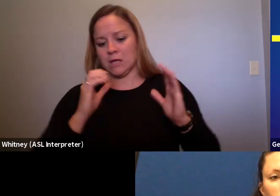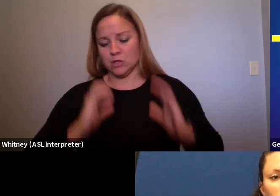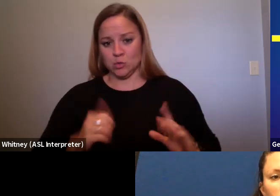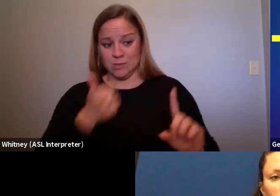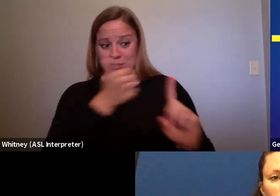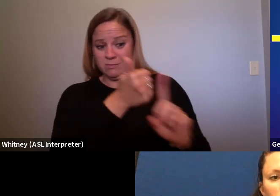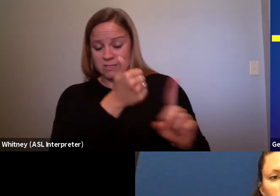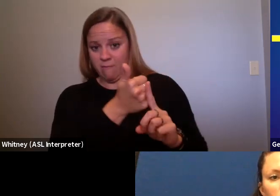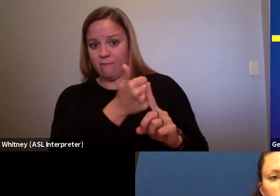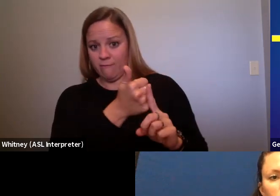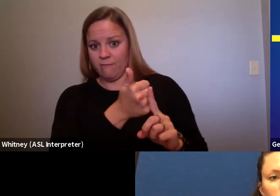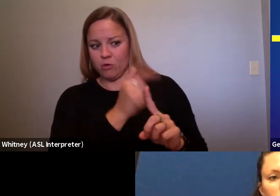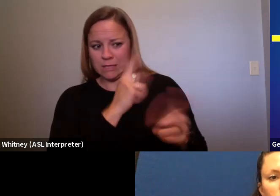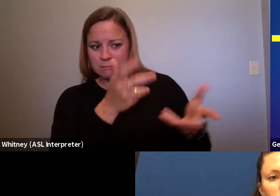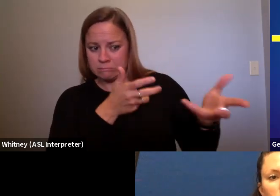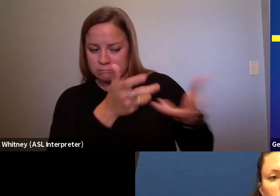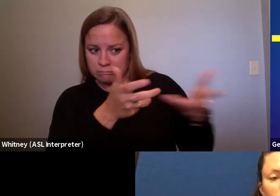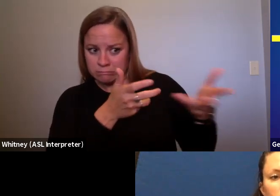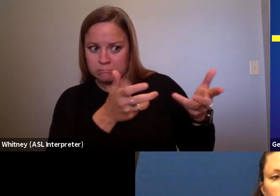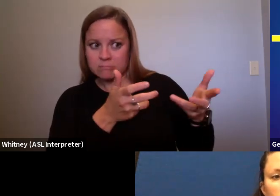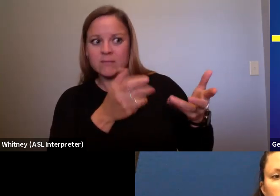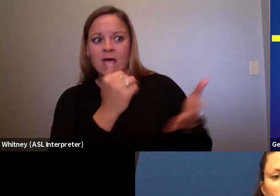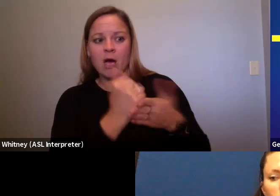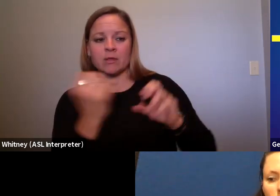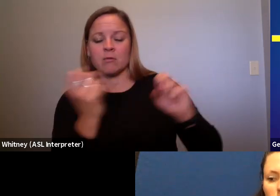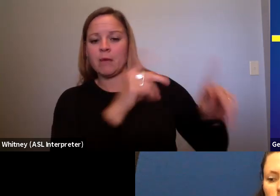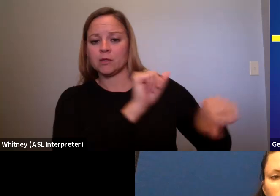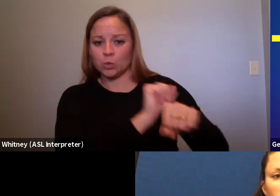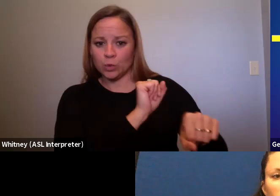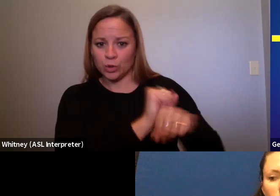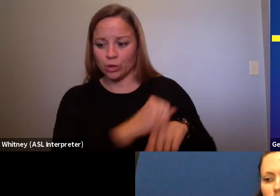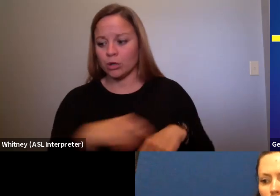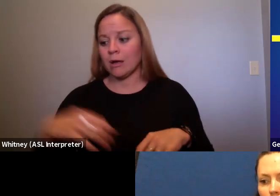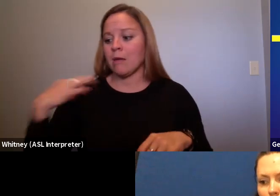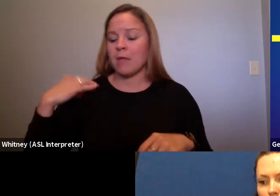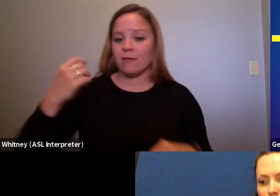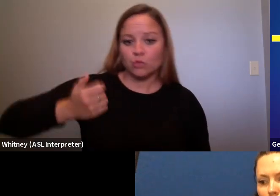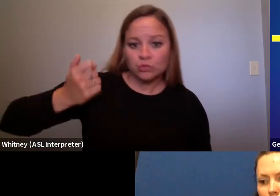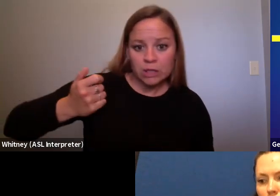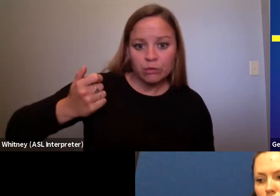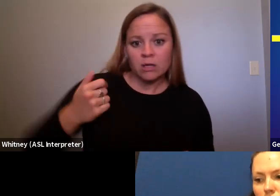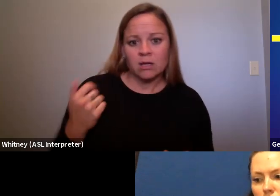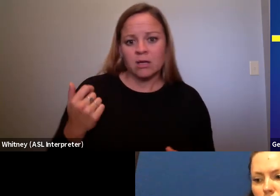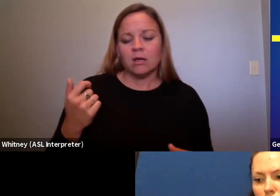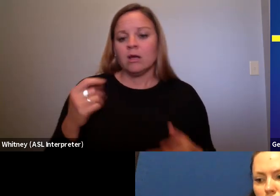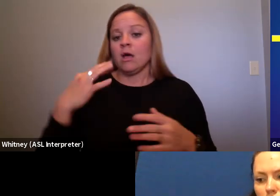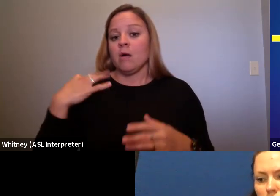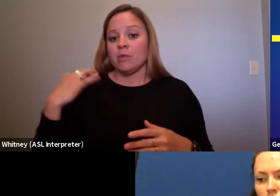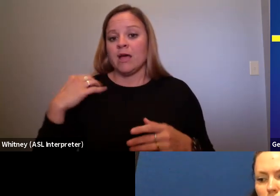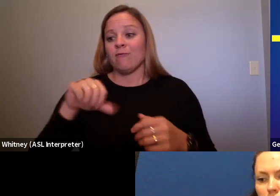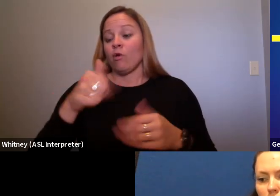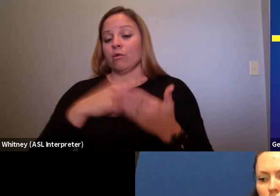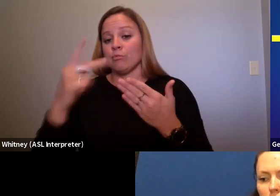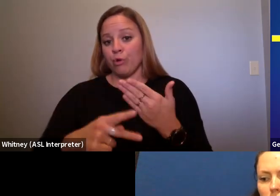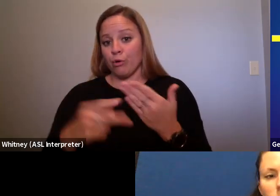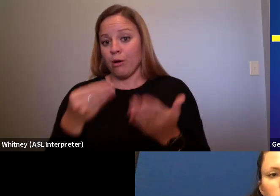themselves, is really working with them on going back to work, applying for Social Security benefits, applying for other program